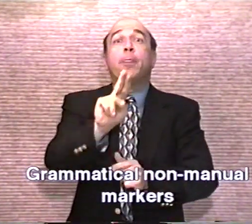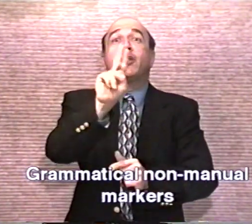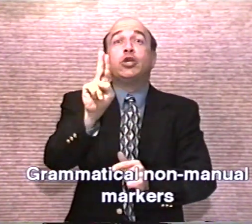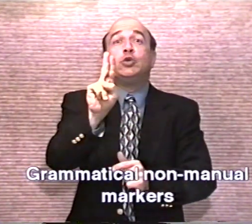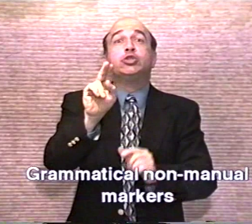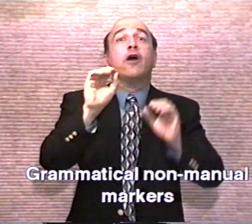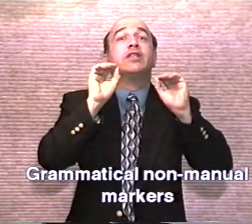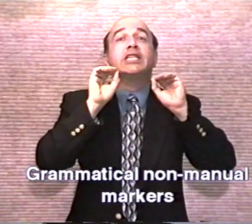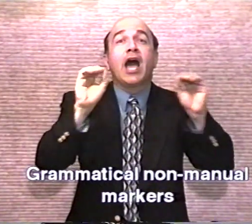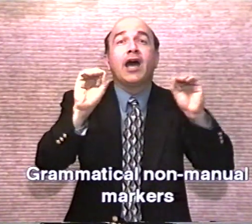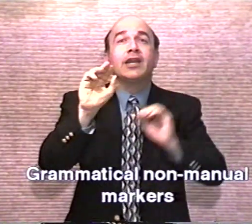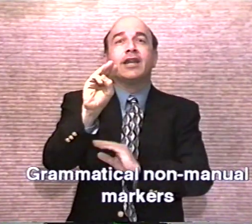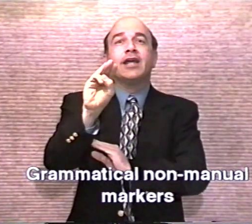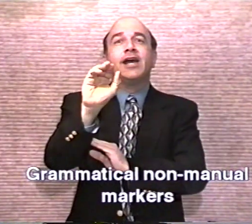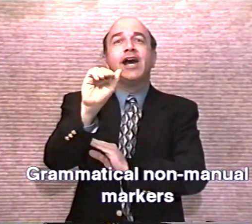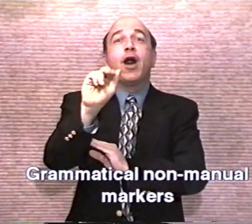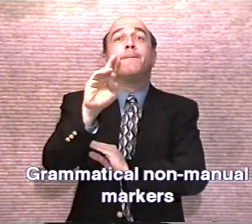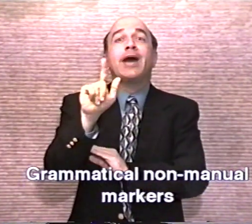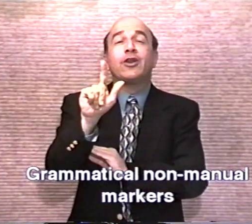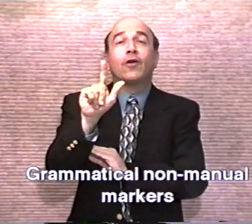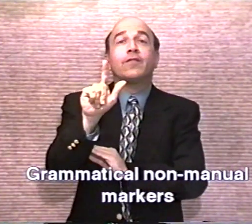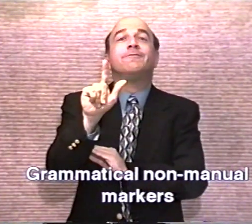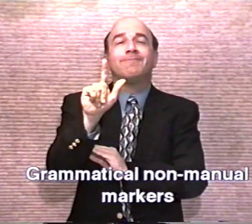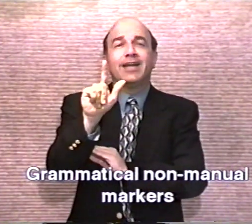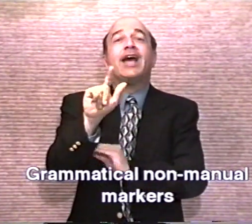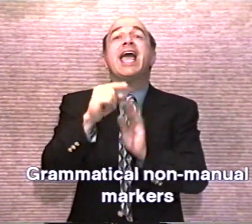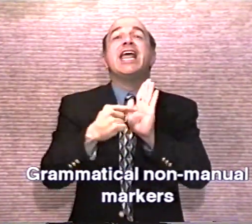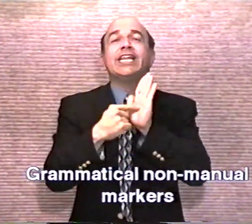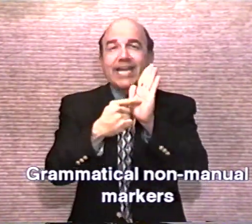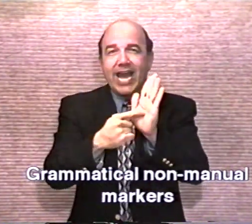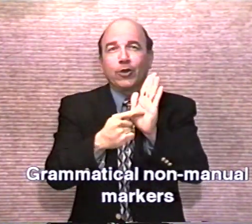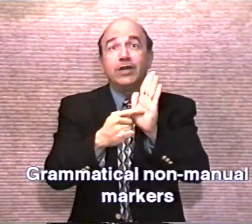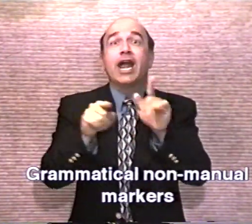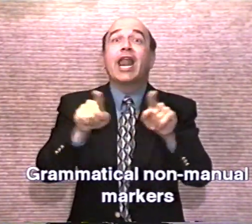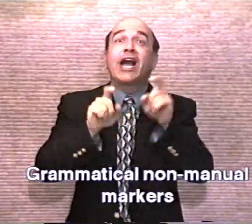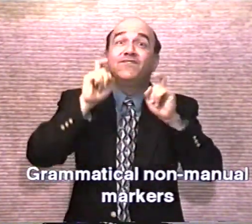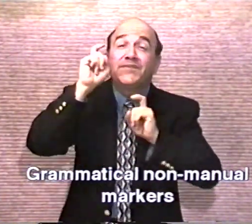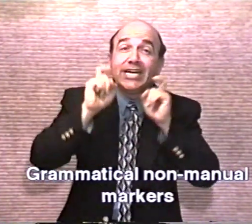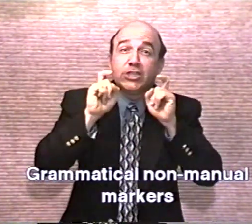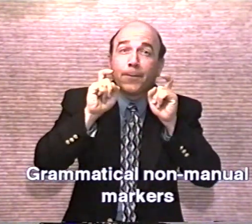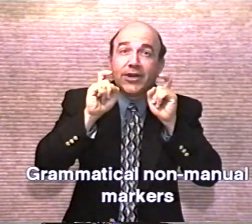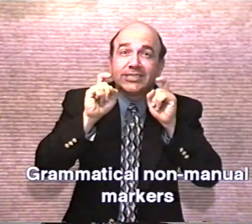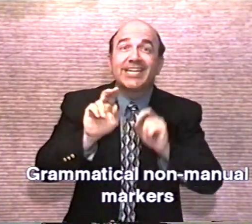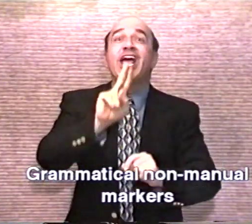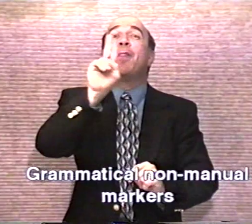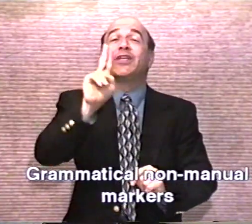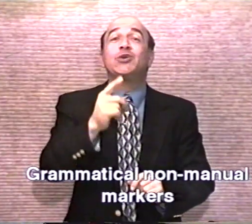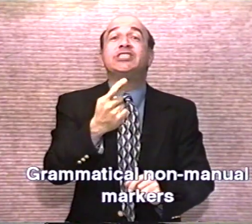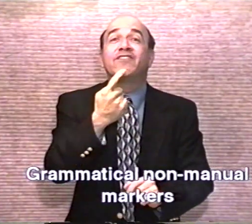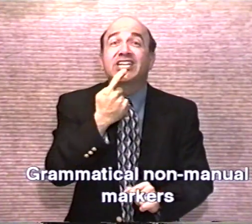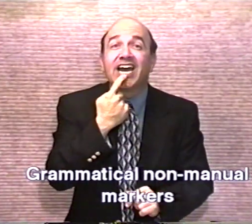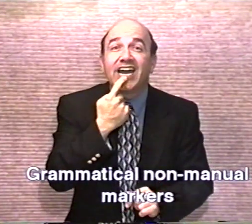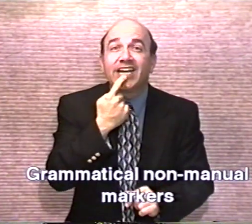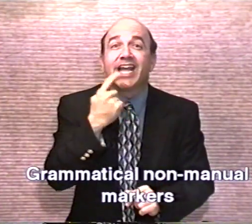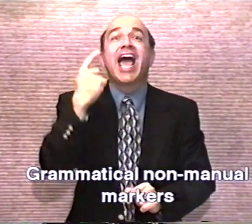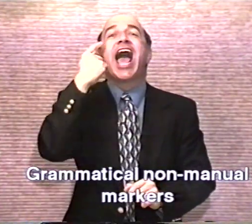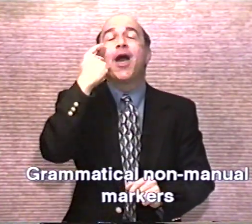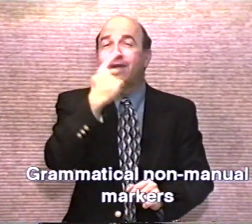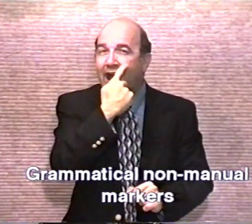the use of non-manual indicators like facial expression, the use of a tongue, and the